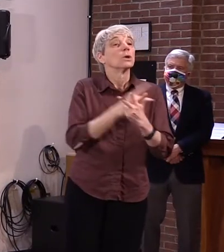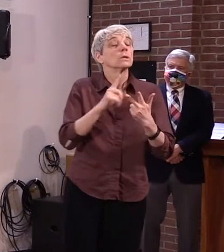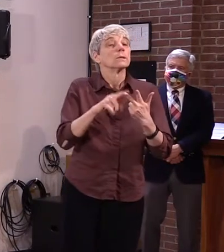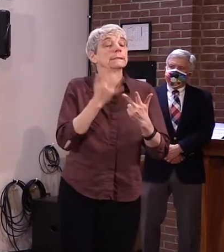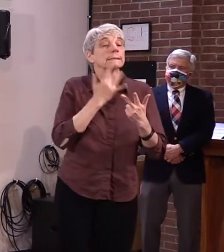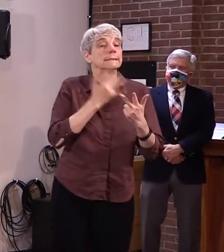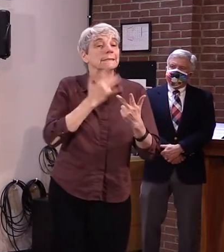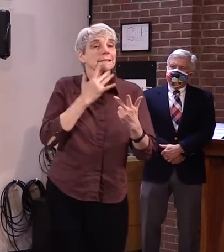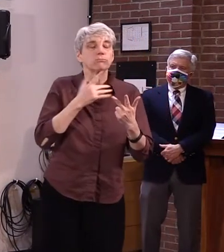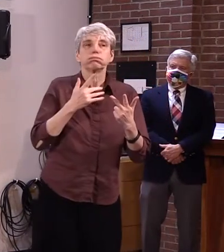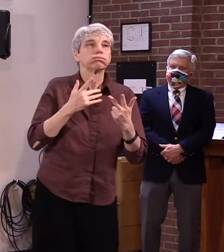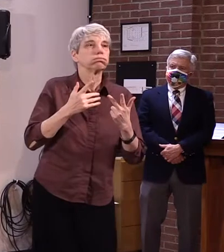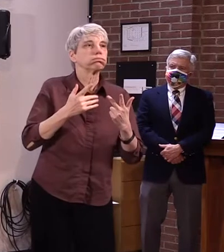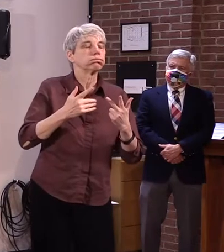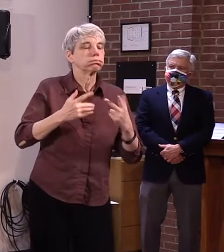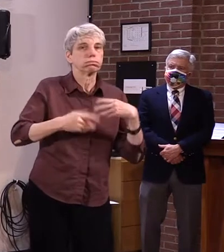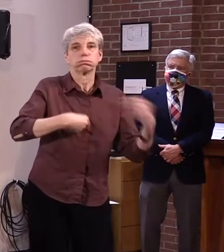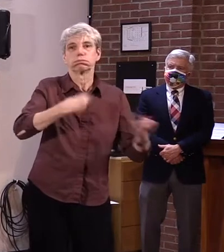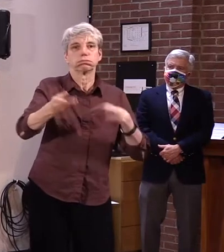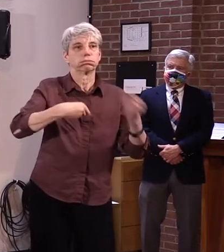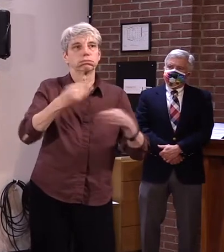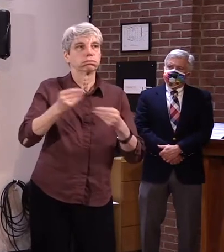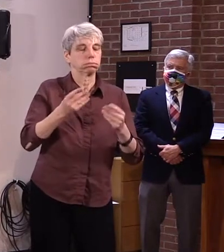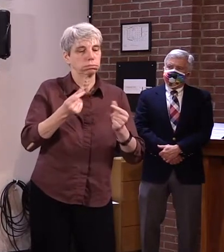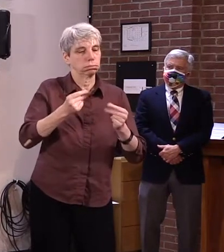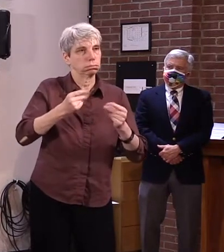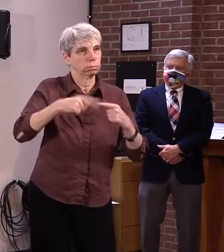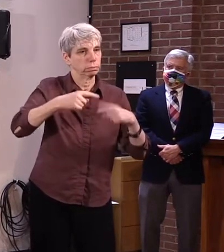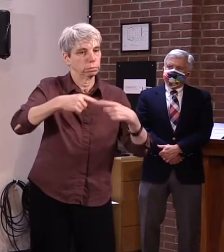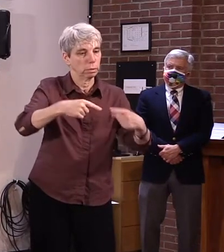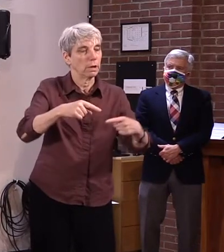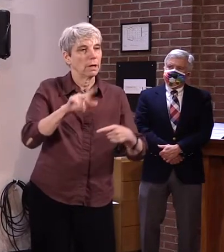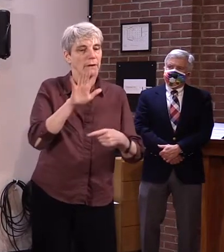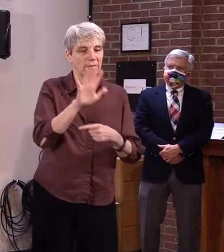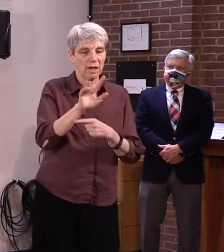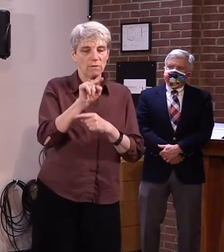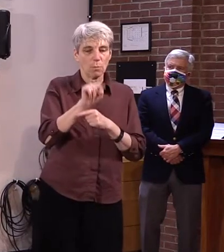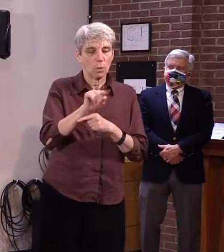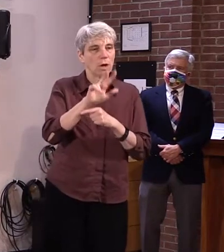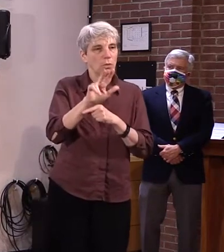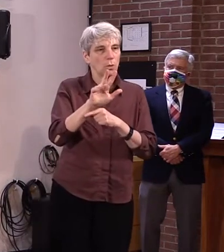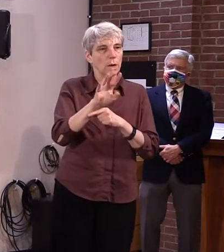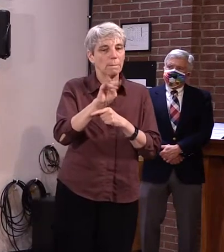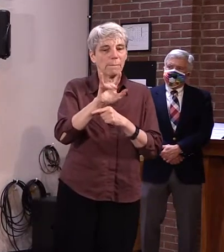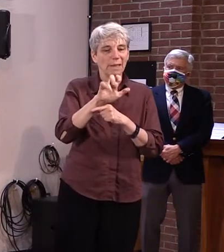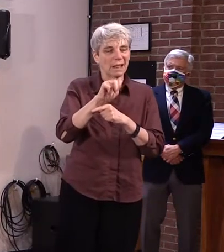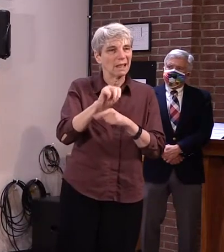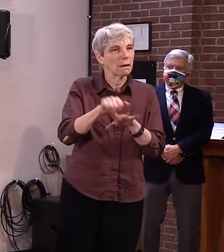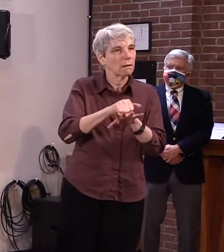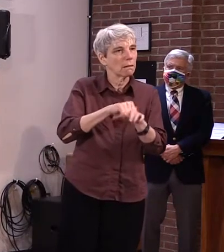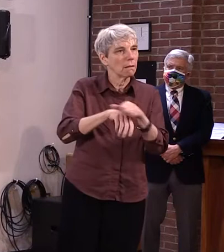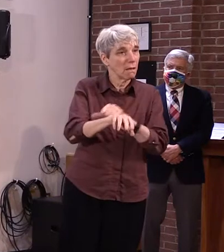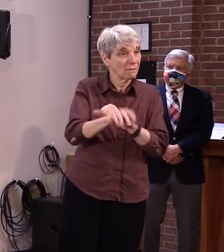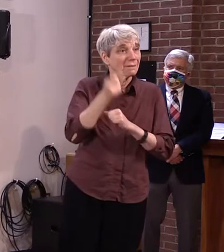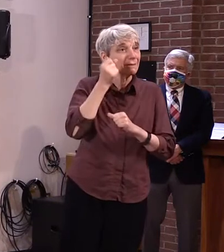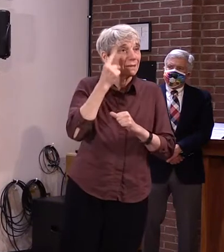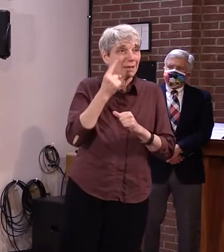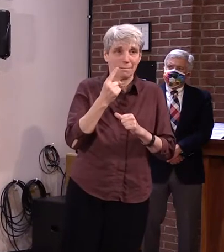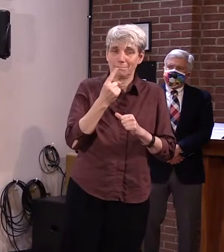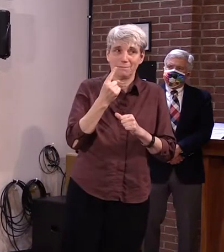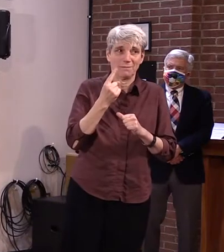has the most turnover in product, with 5.3 million nitrile gloves on hand, but that only